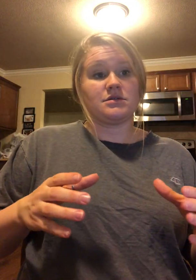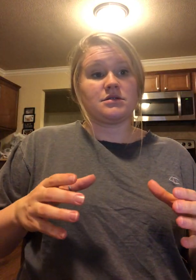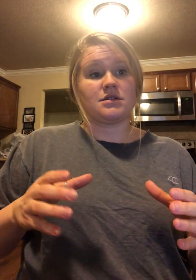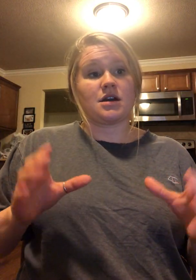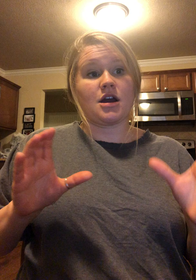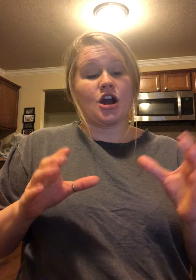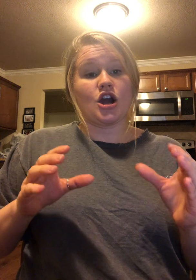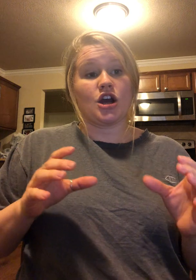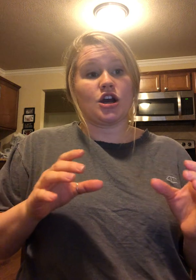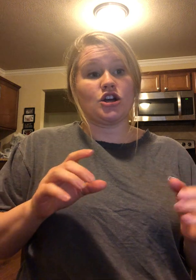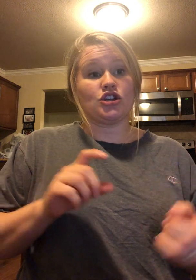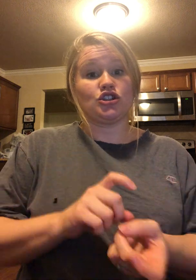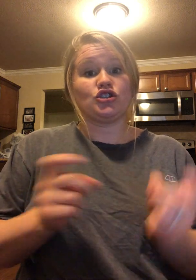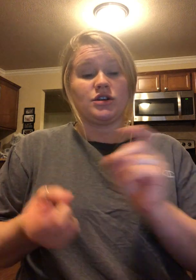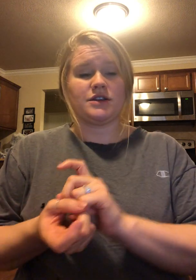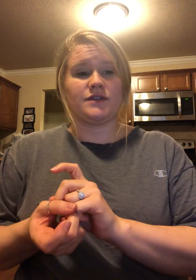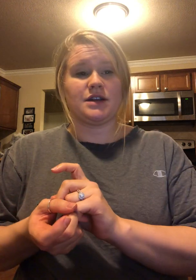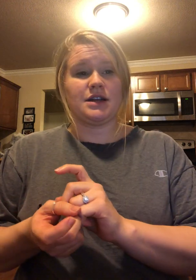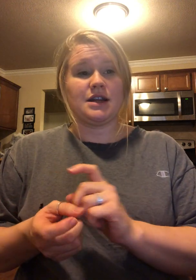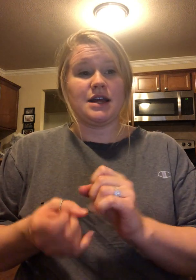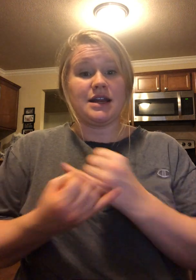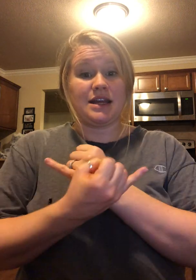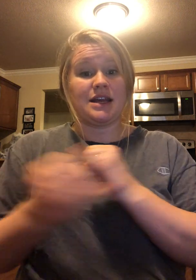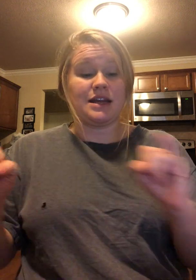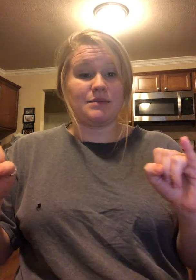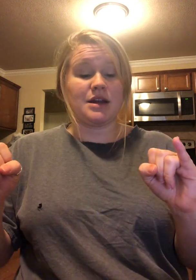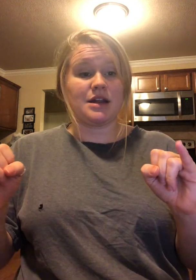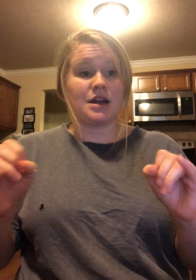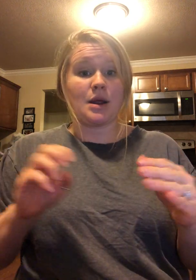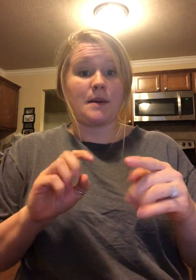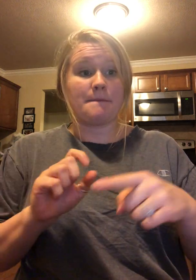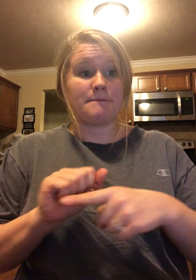and in time to independent learning.